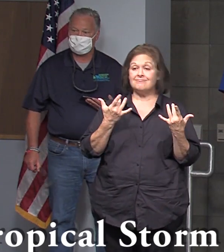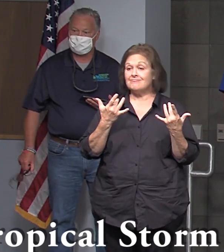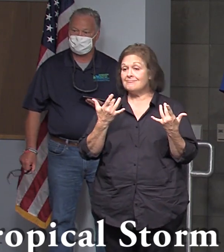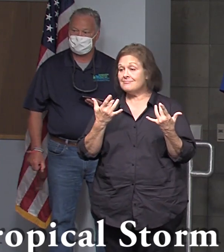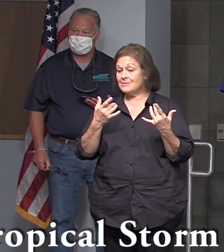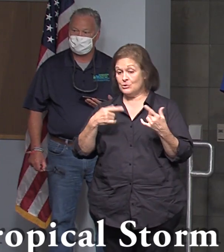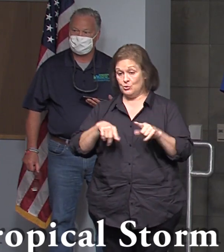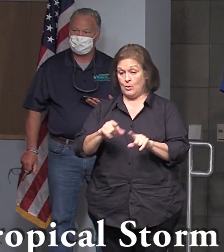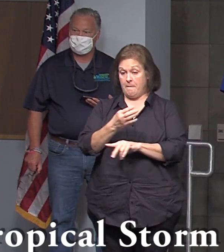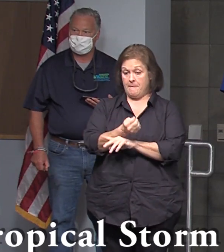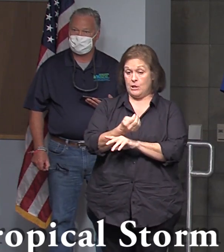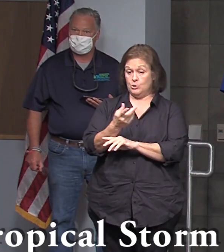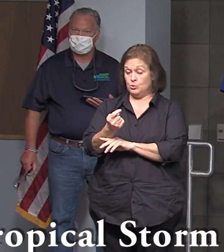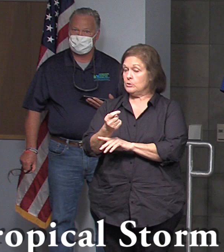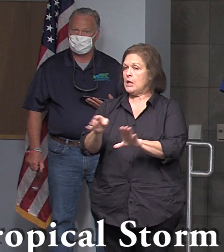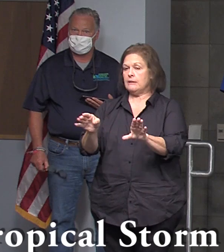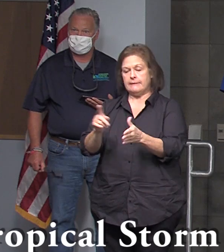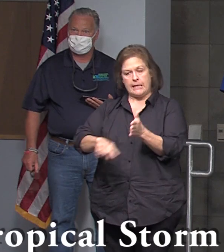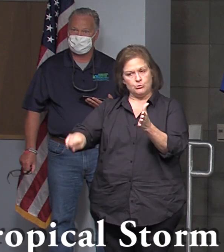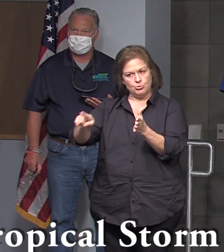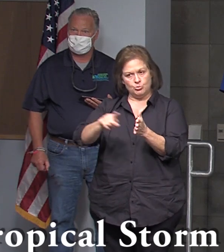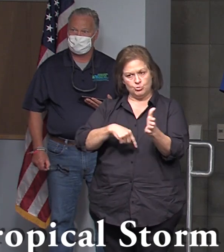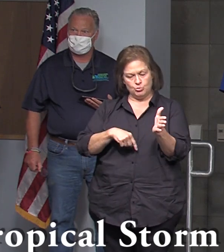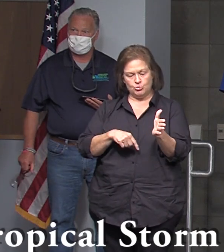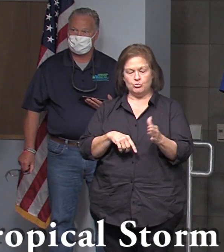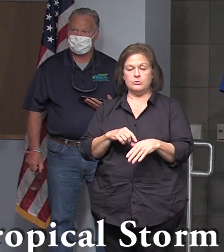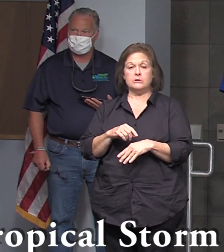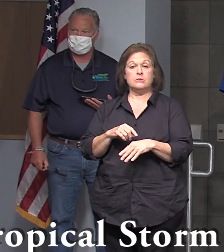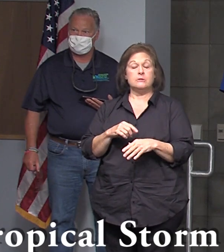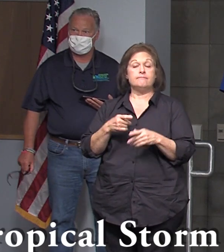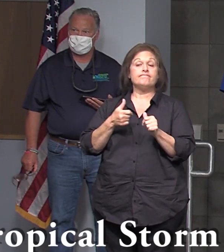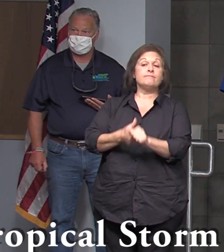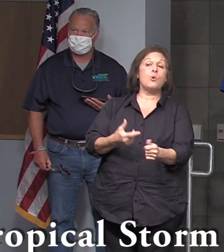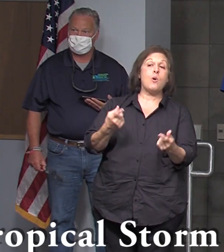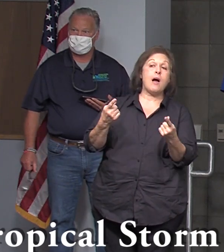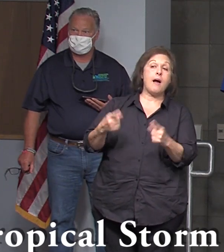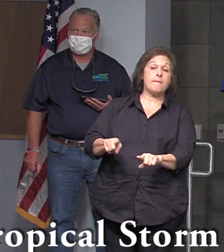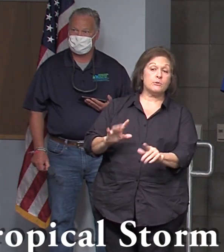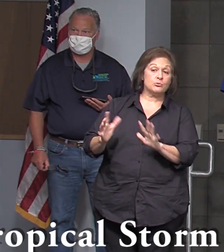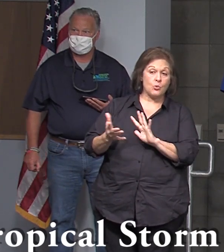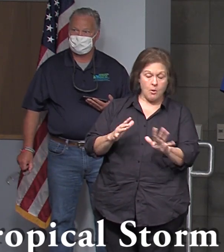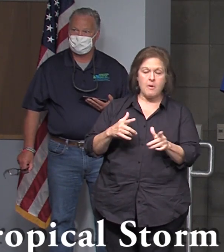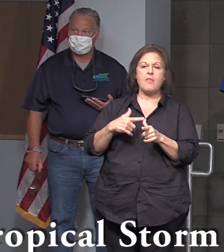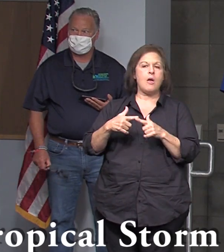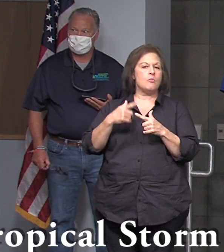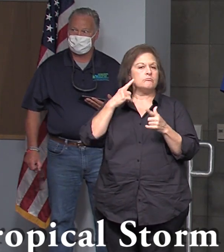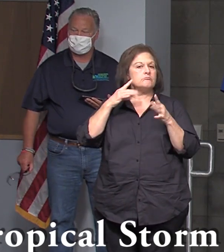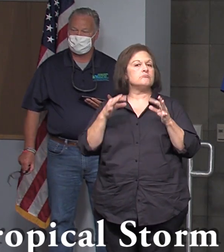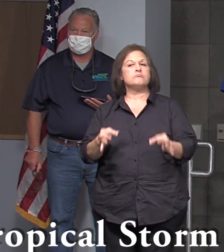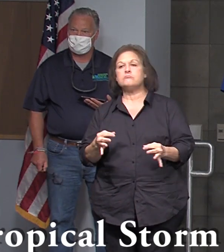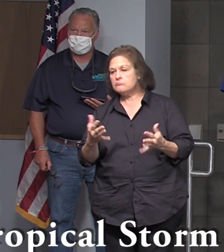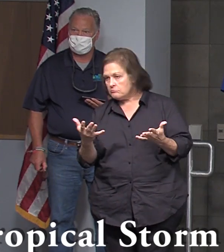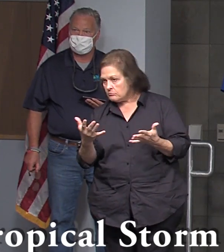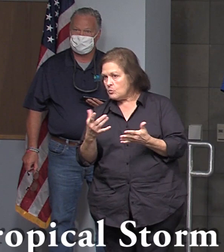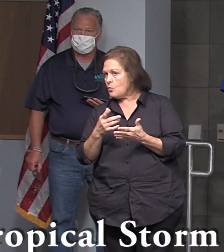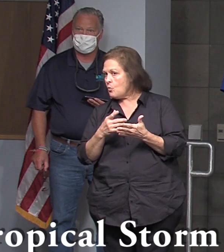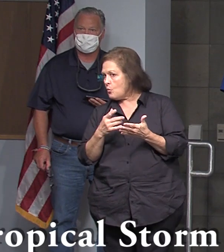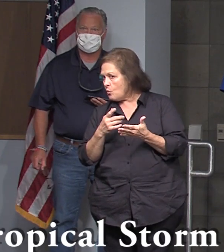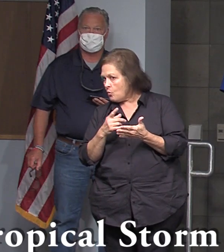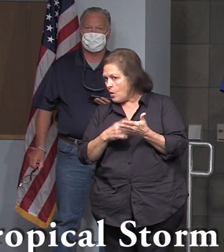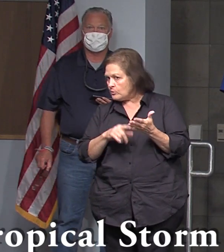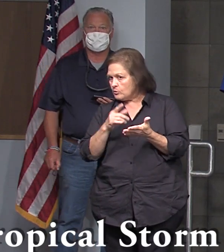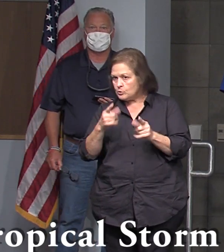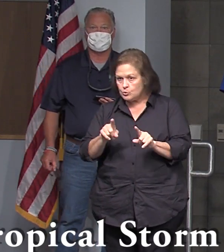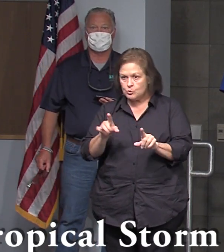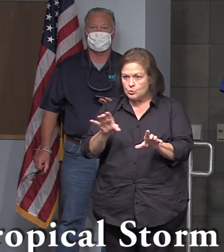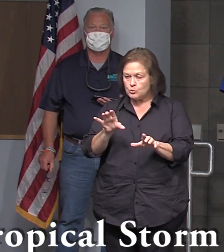this two-day period are canceled. Depending upon the impact of the storm, we'll make our additional adjustments, especially for our schools in Grand